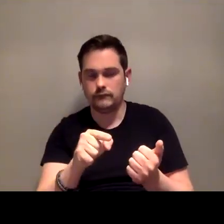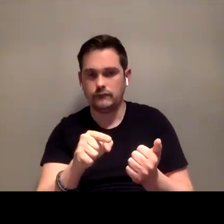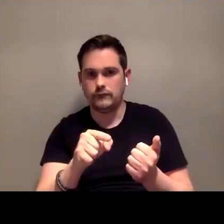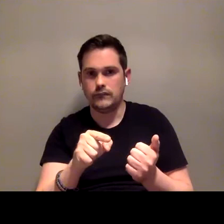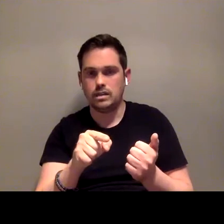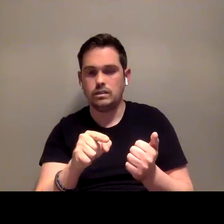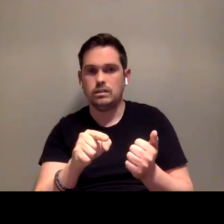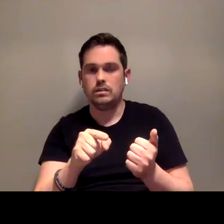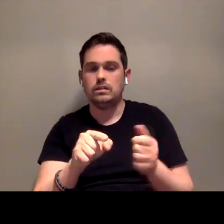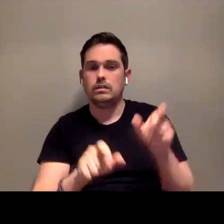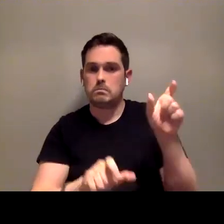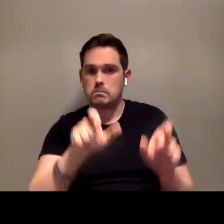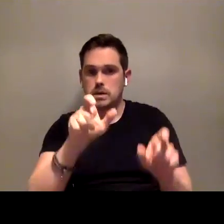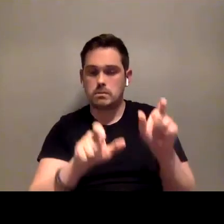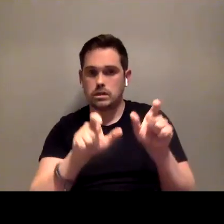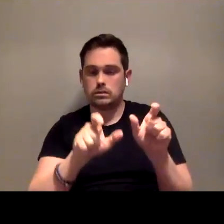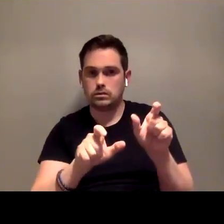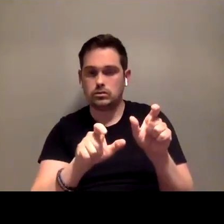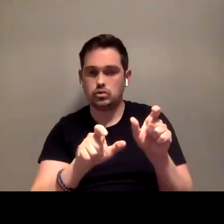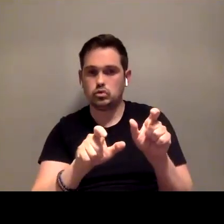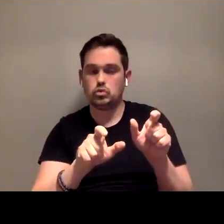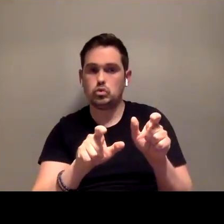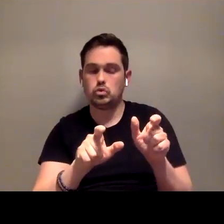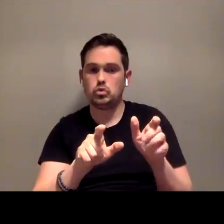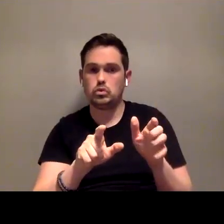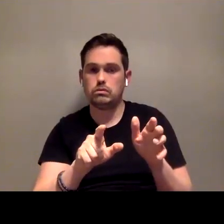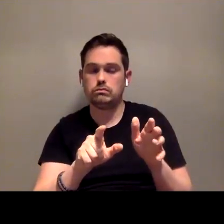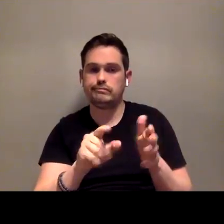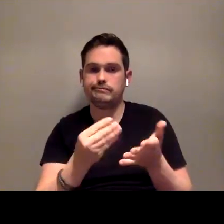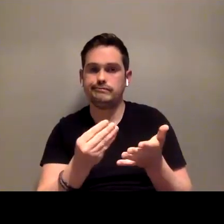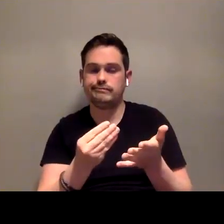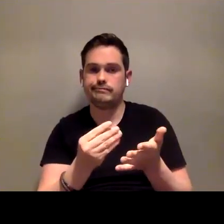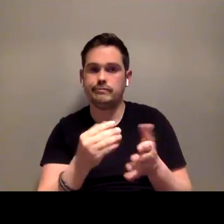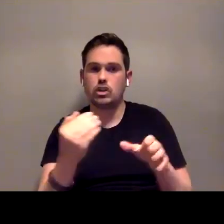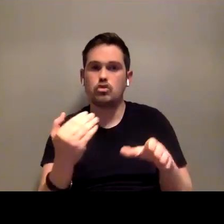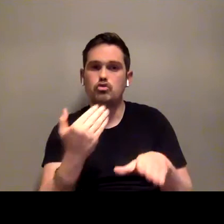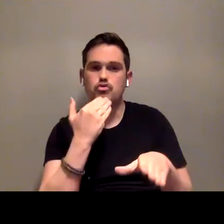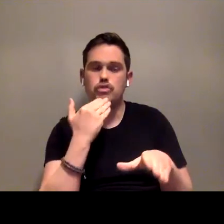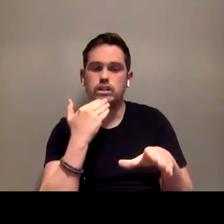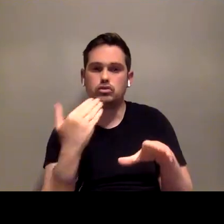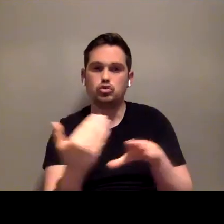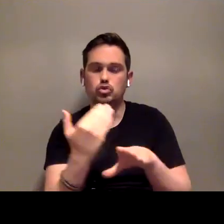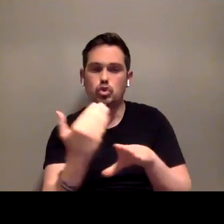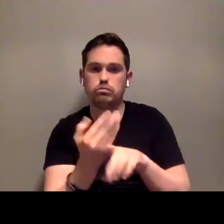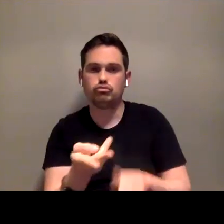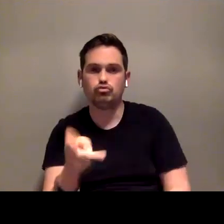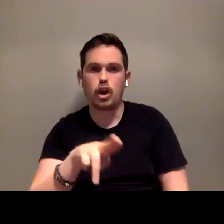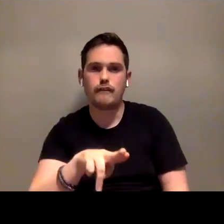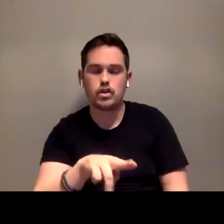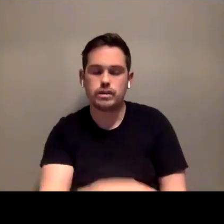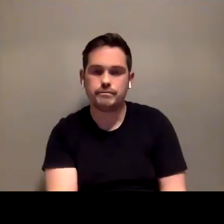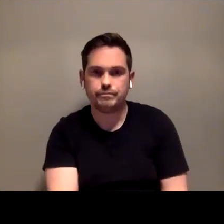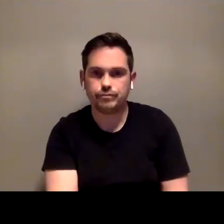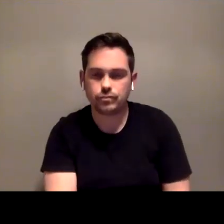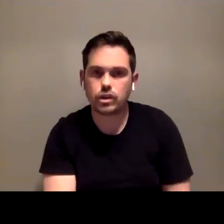for a green jobs recovery. I just want to go back round. We've got a few